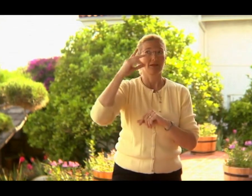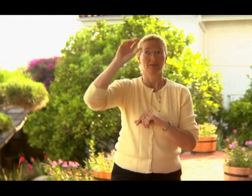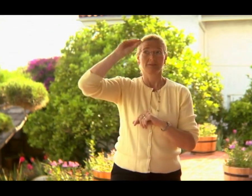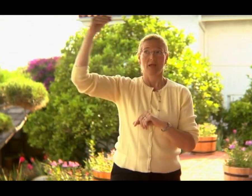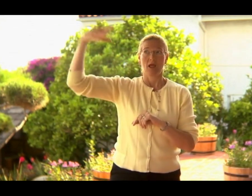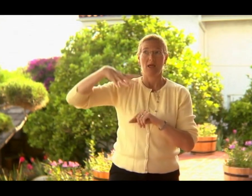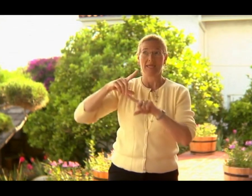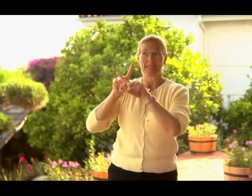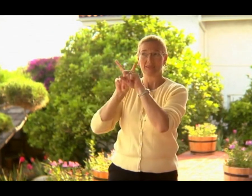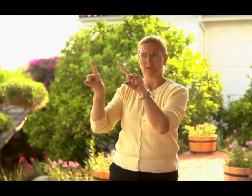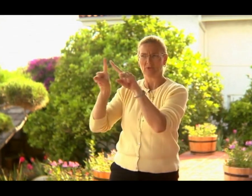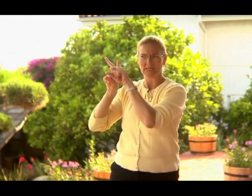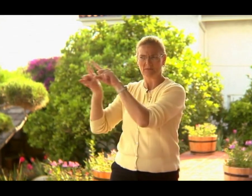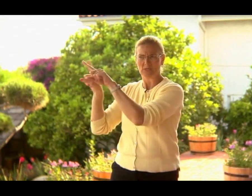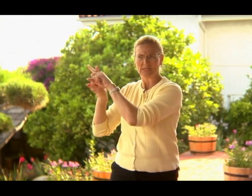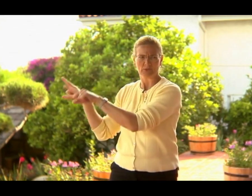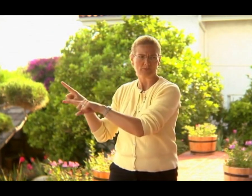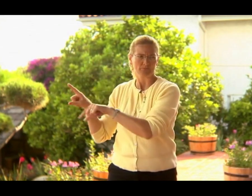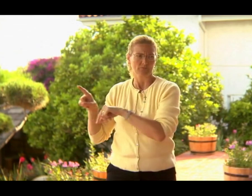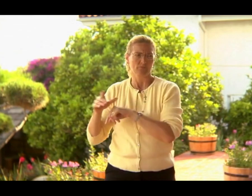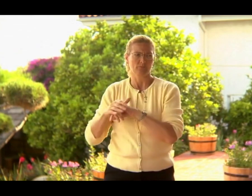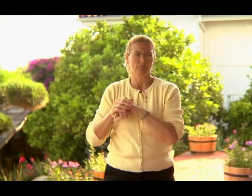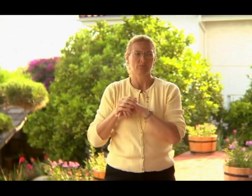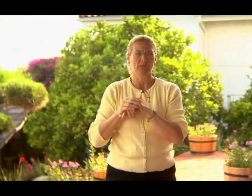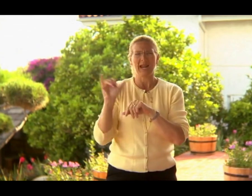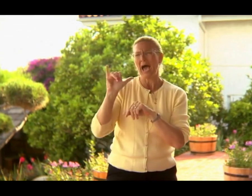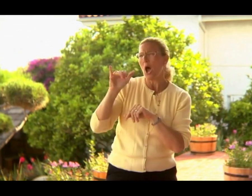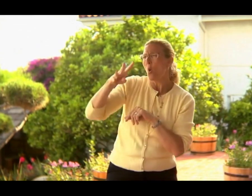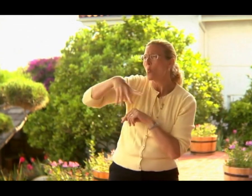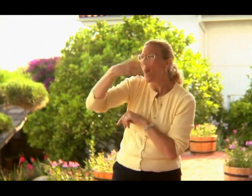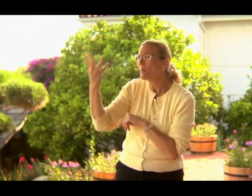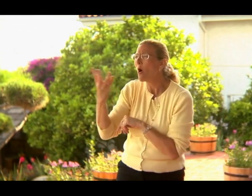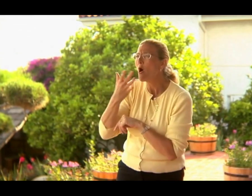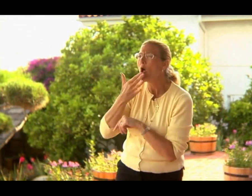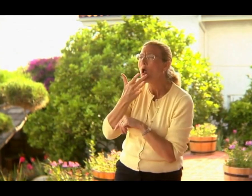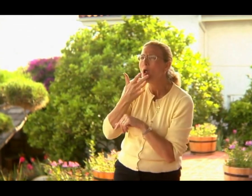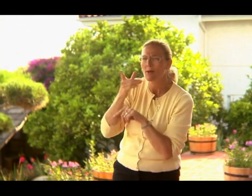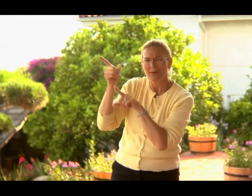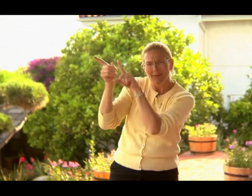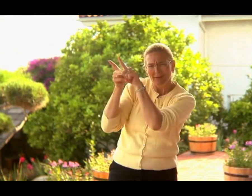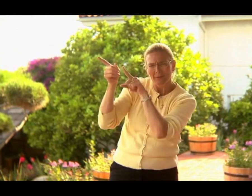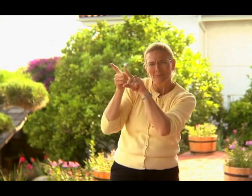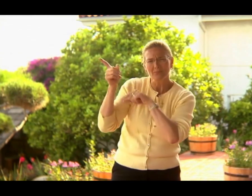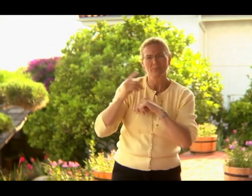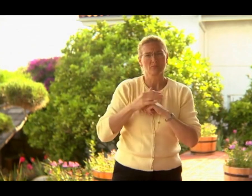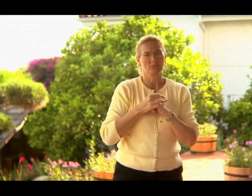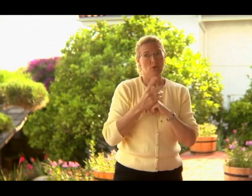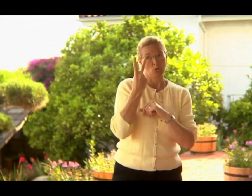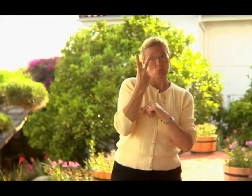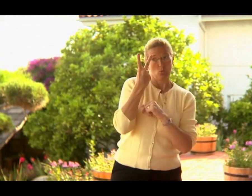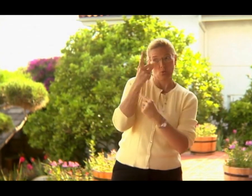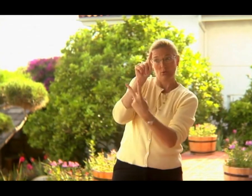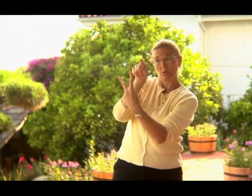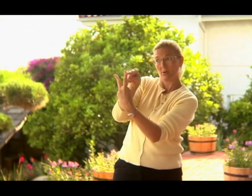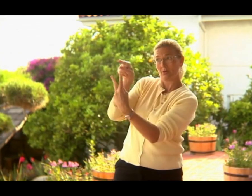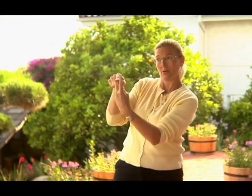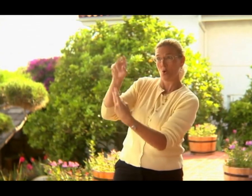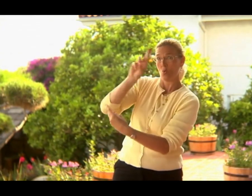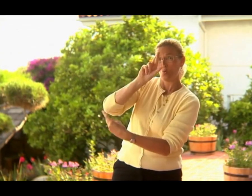Think of the different colors of the rainbow as a way of seeing how sunlight has different rays. The two rays are called